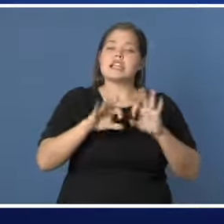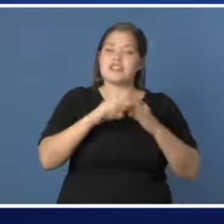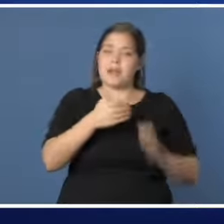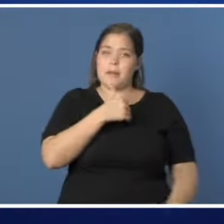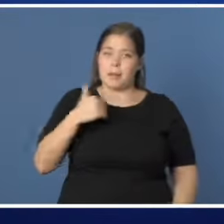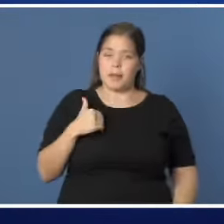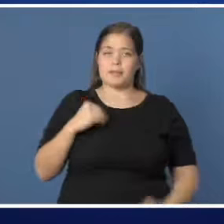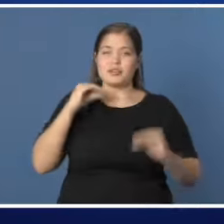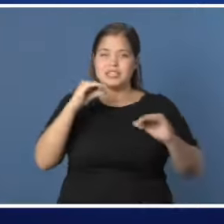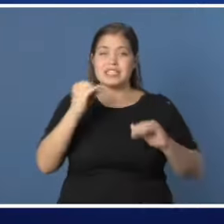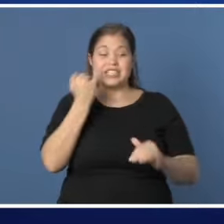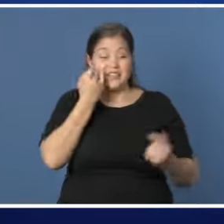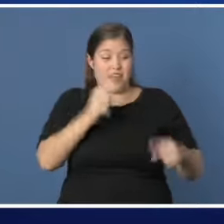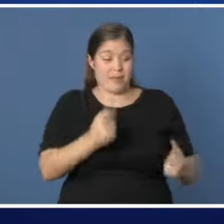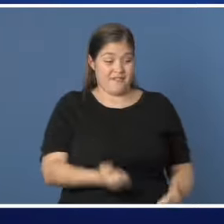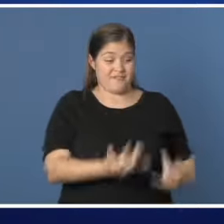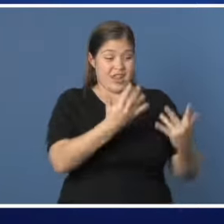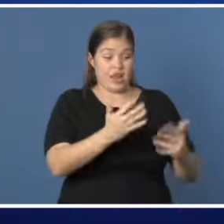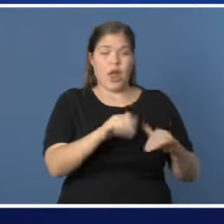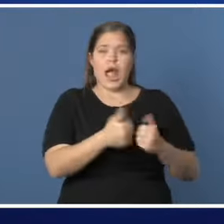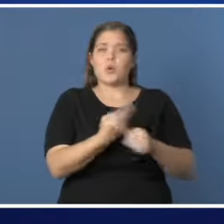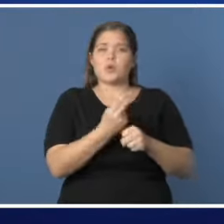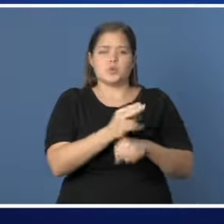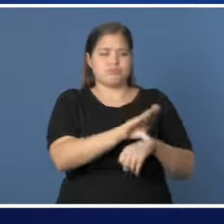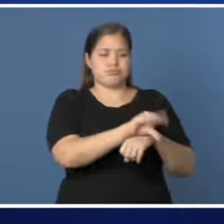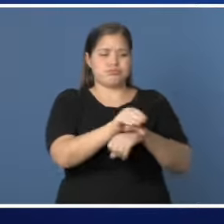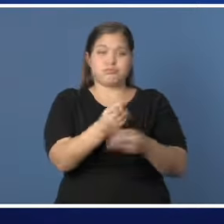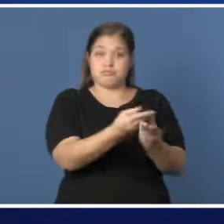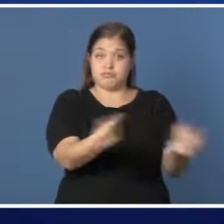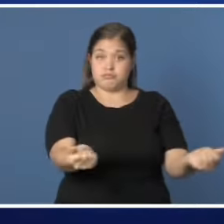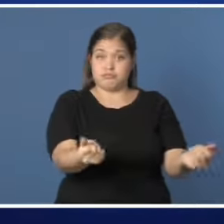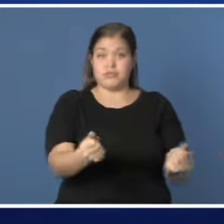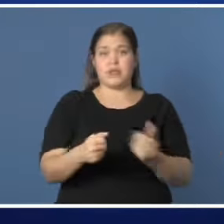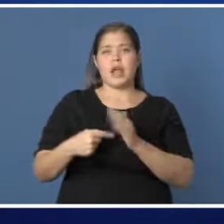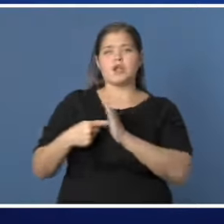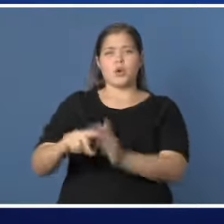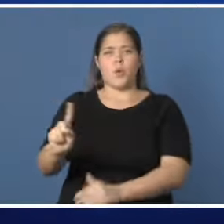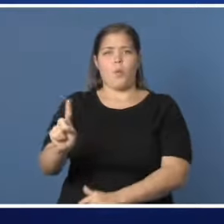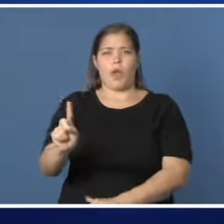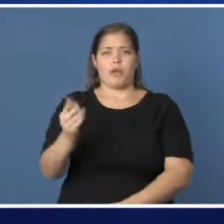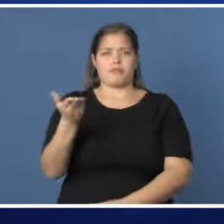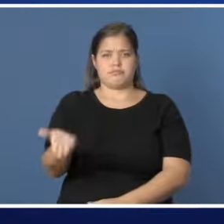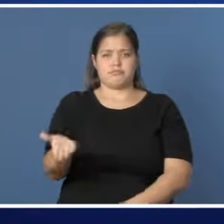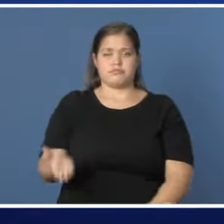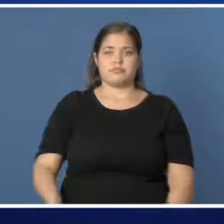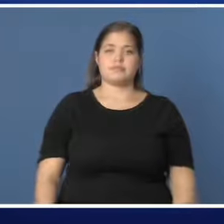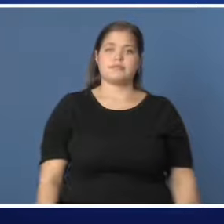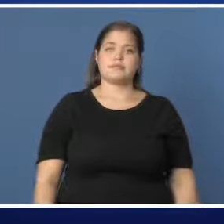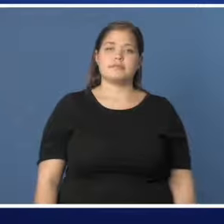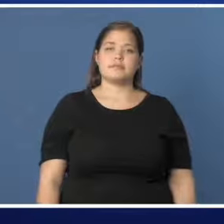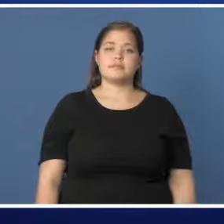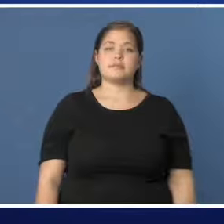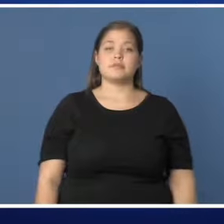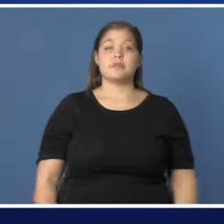Teach each family member how to use the fire extinguisher and show them where it is